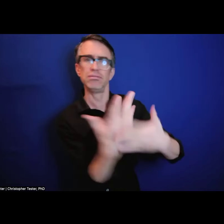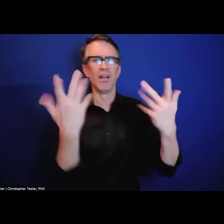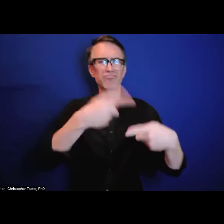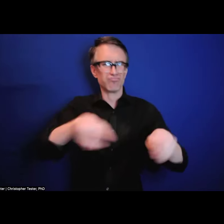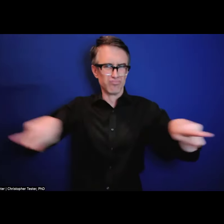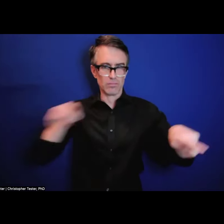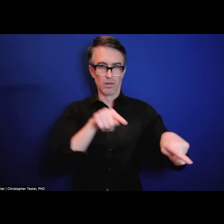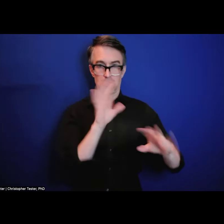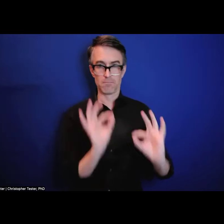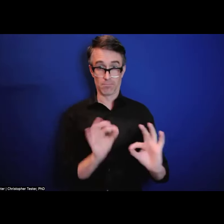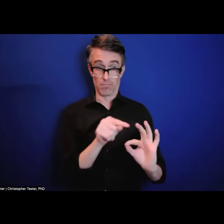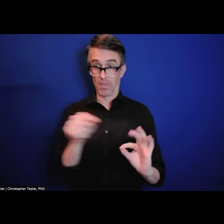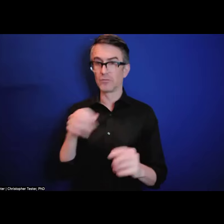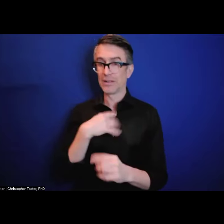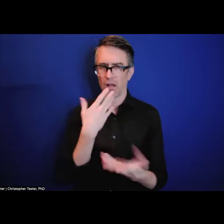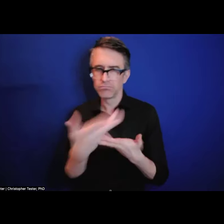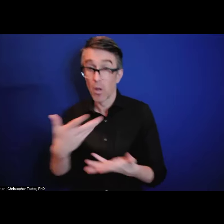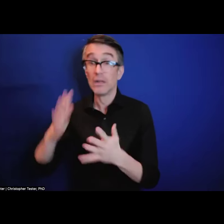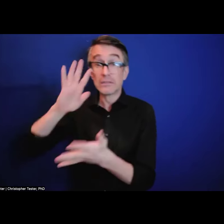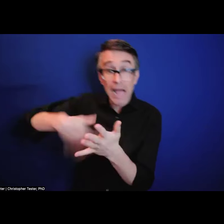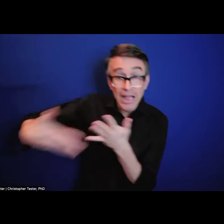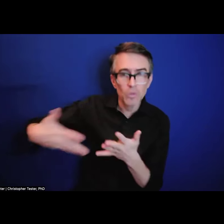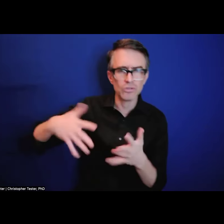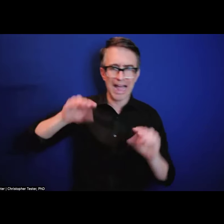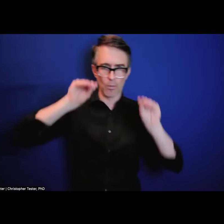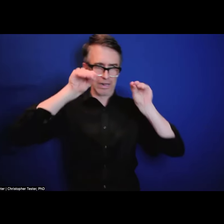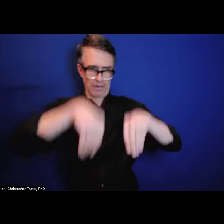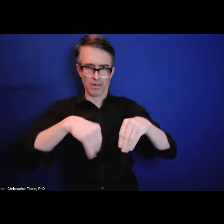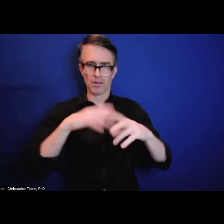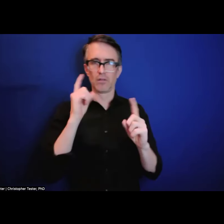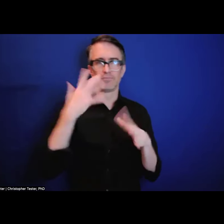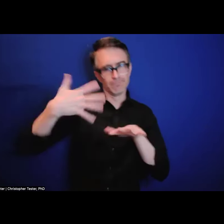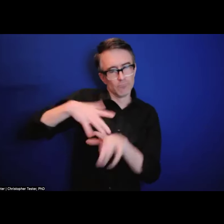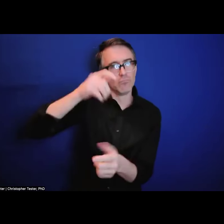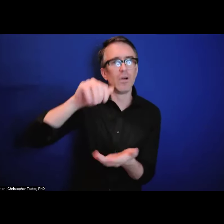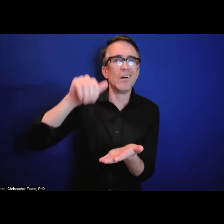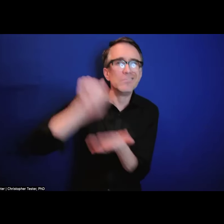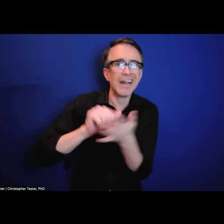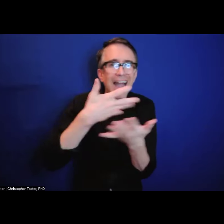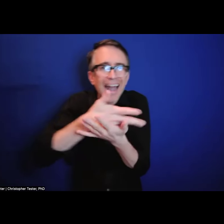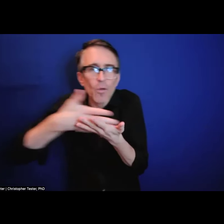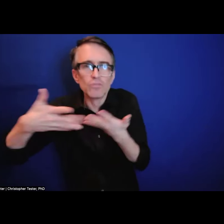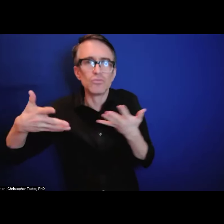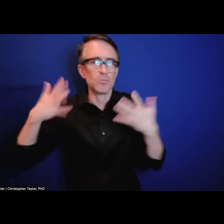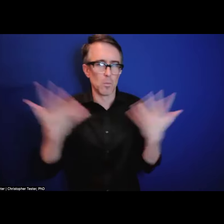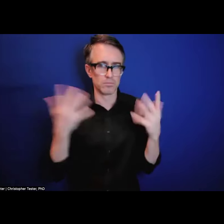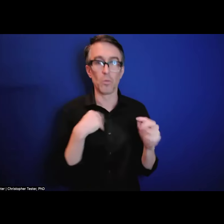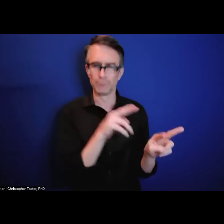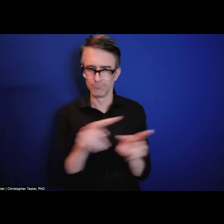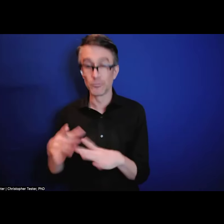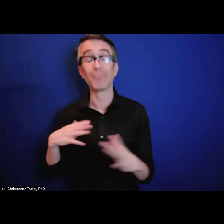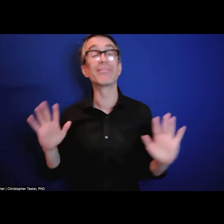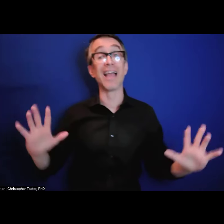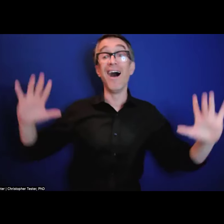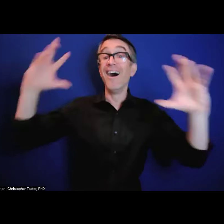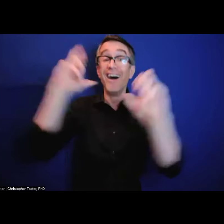realize the promise of Article 25 of the CRPD. The bank stands ready to support state parties to